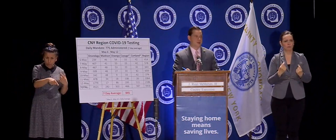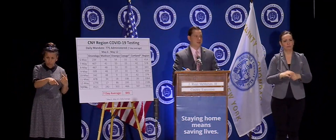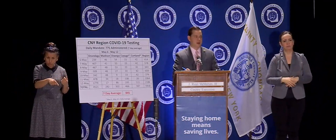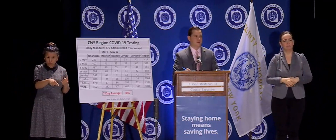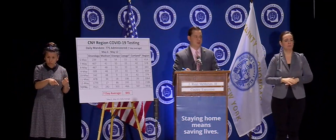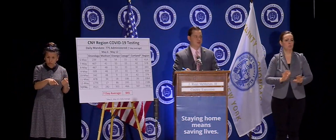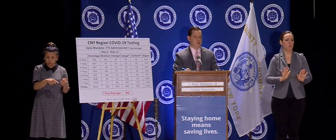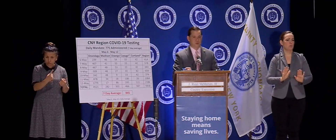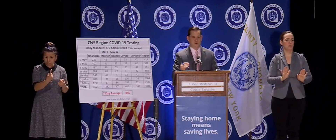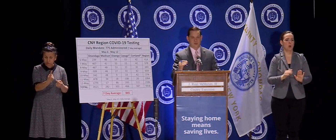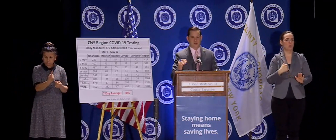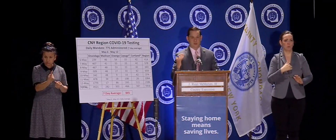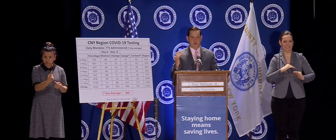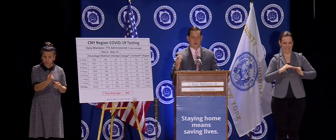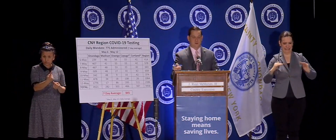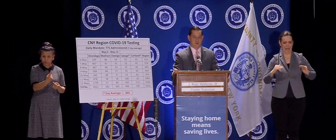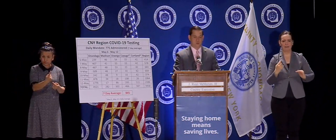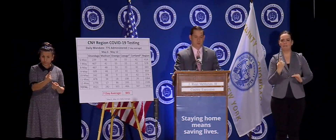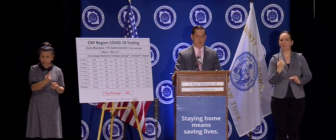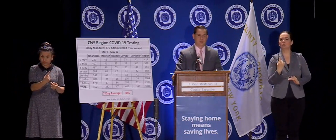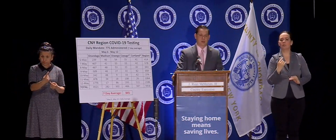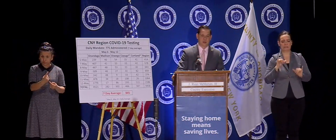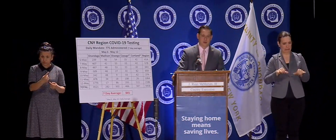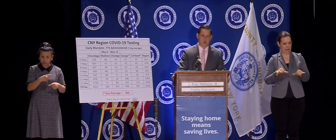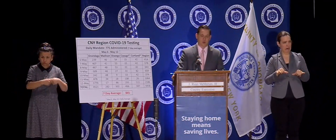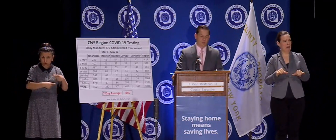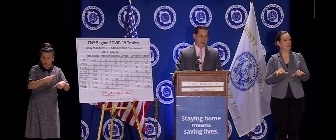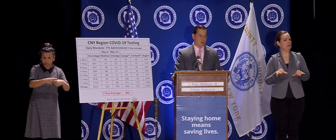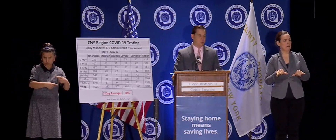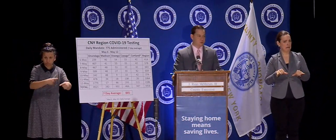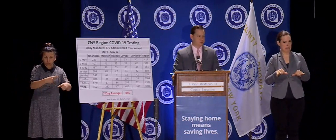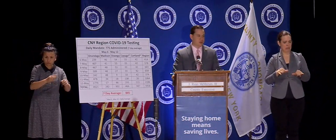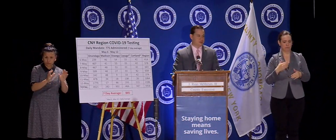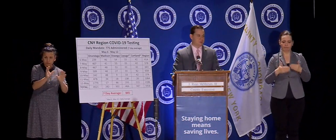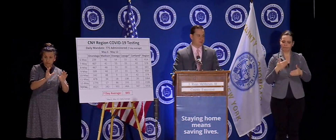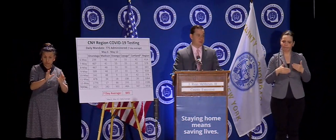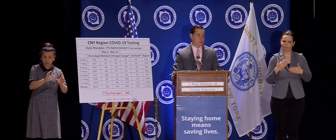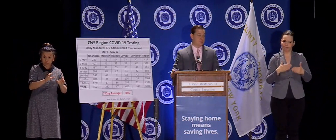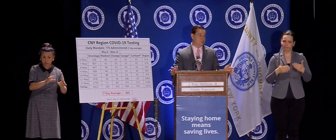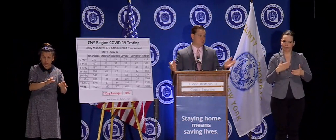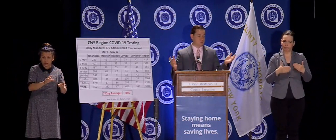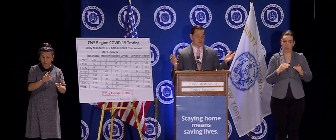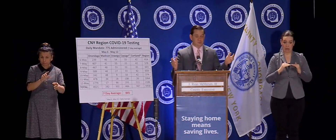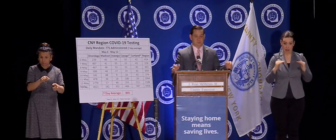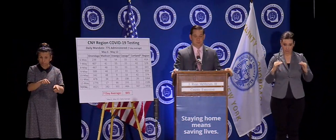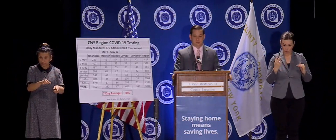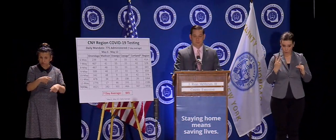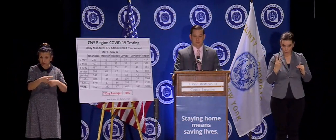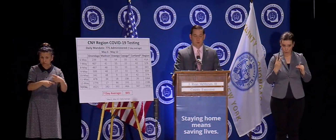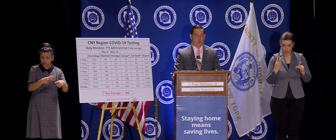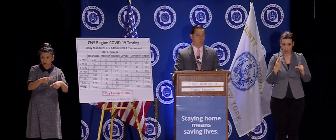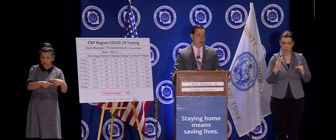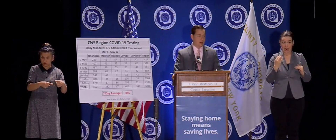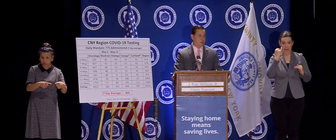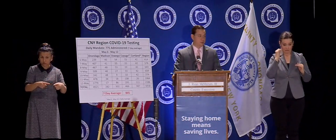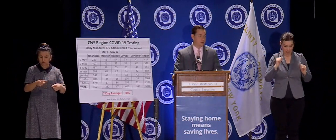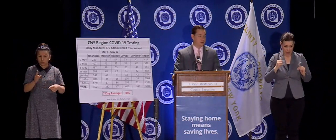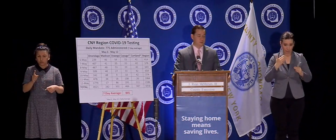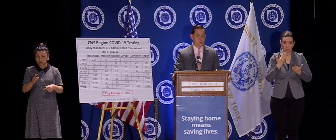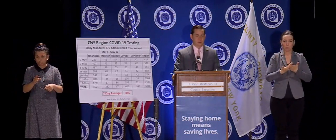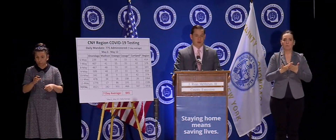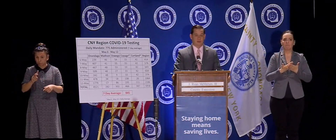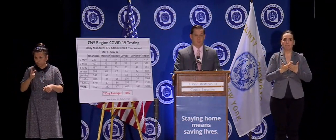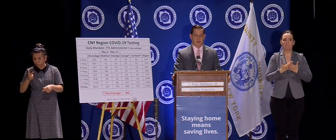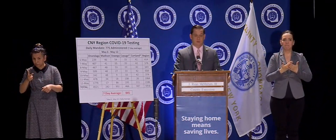1 until you get out of phase 2. Phase 2 till you get out of phase 3. There's no going backwards unless something horrible happens